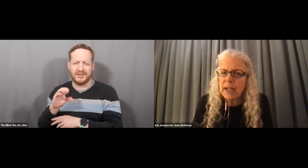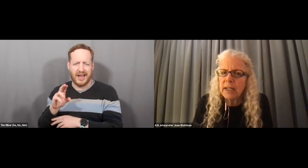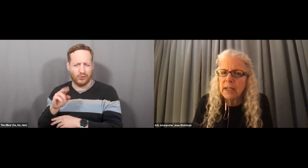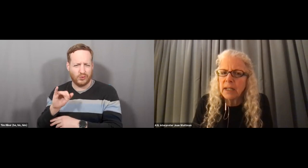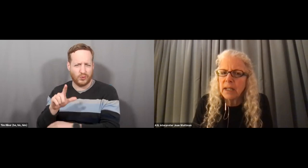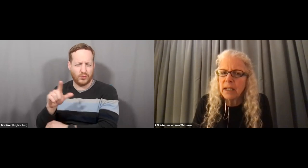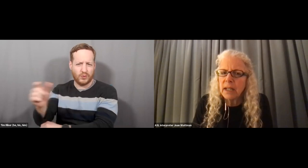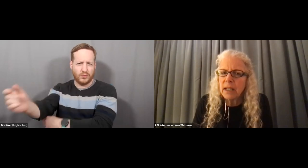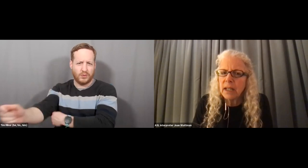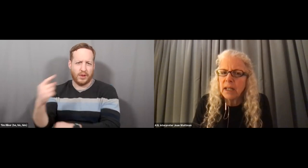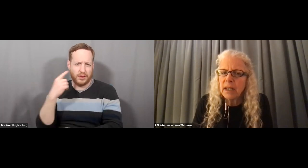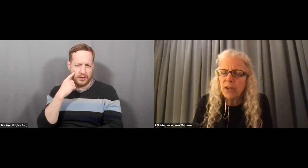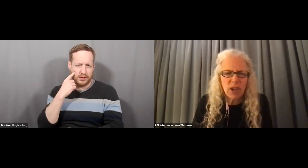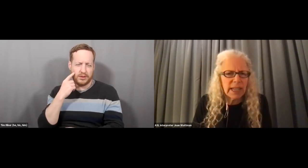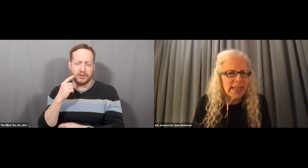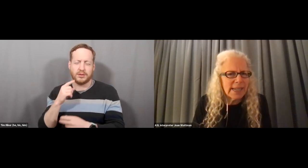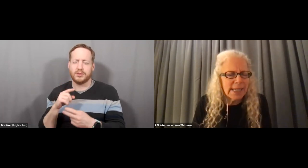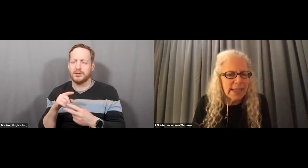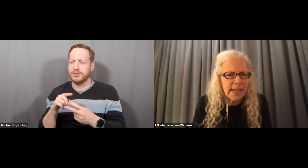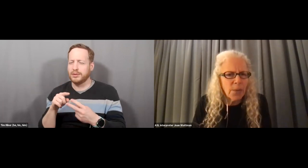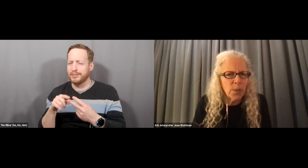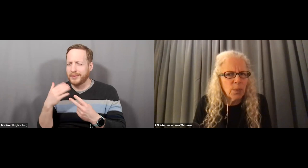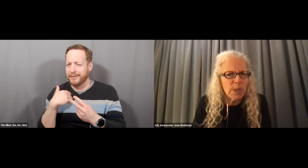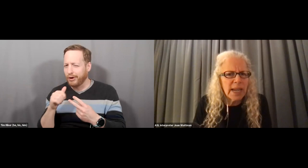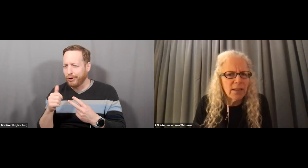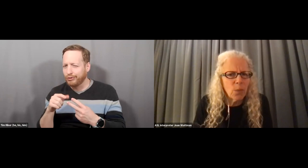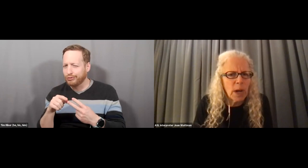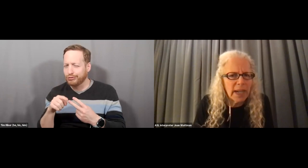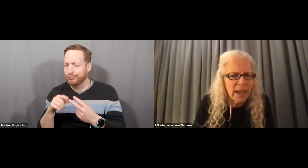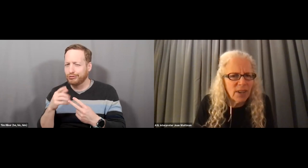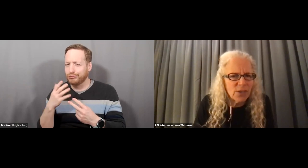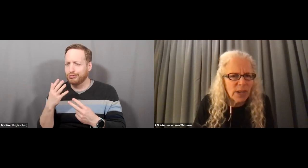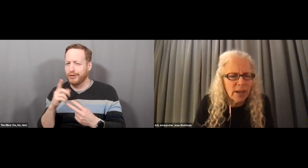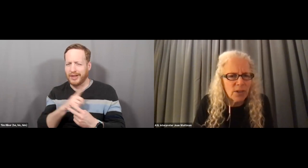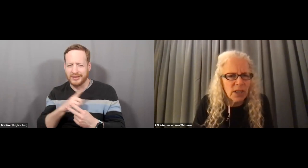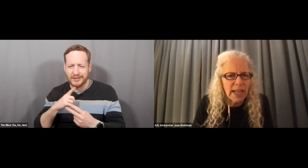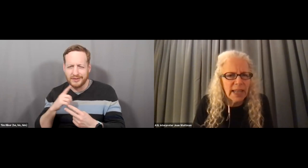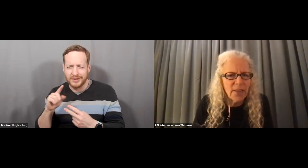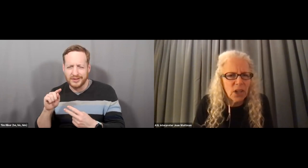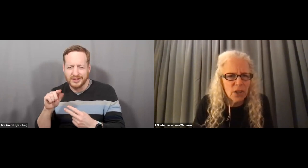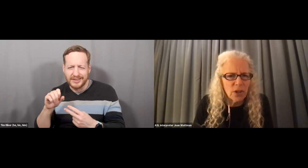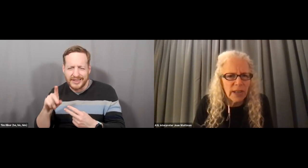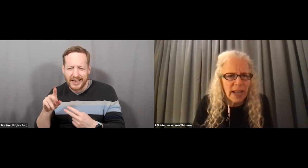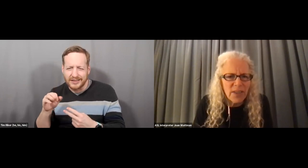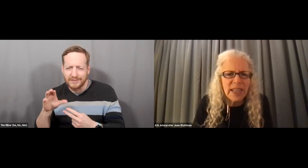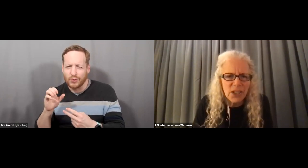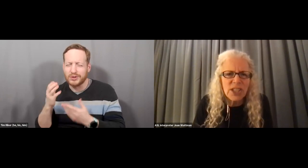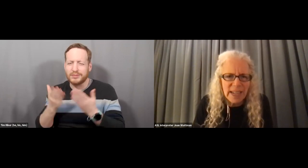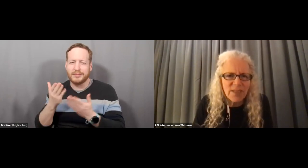And they're called SAC, Statewide Advisory Council. And they have another, they have a legislative